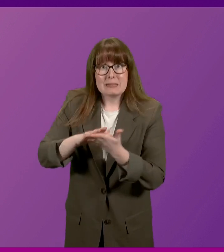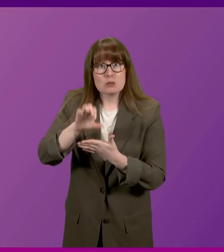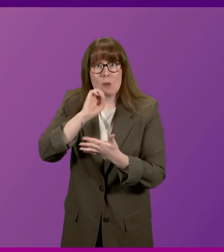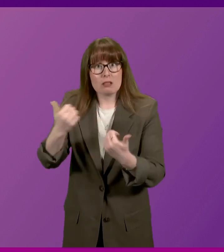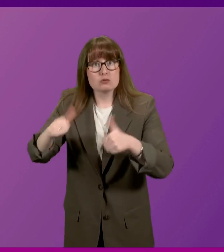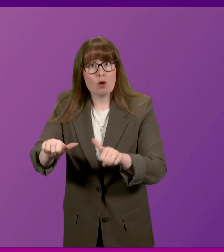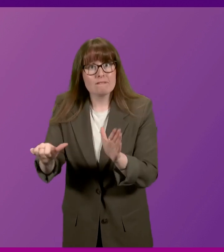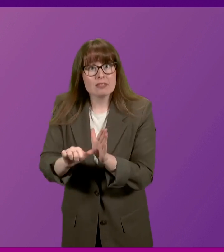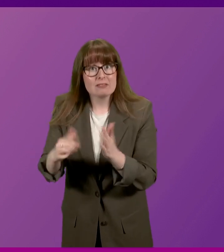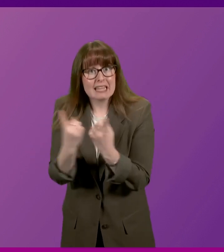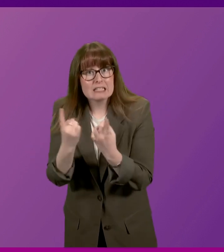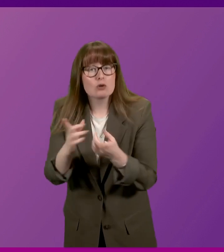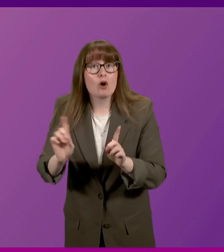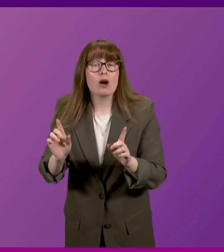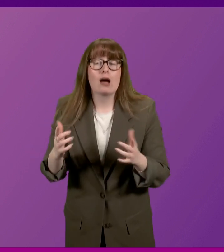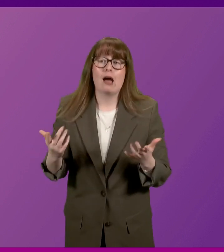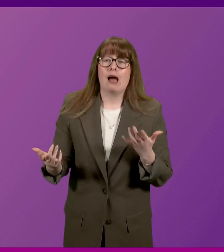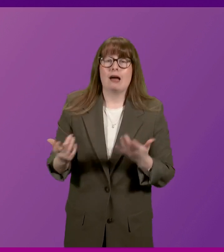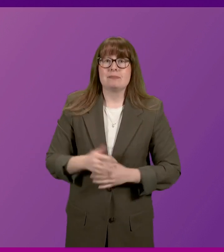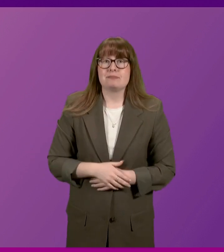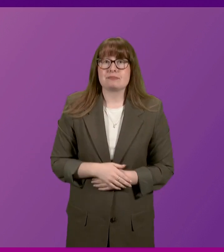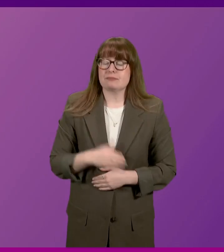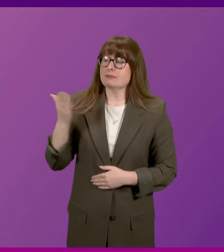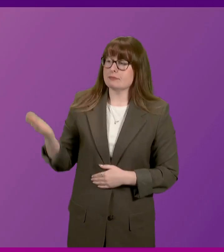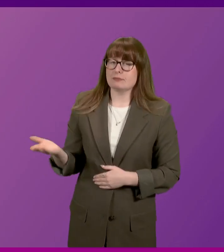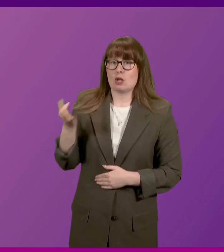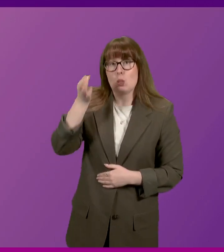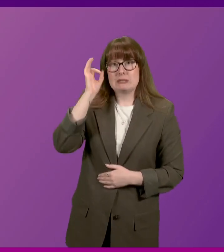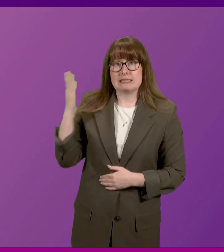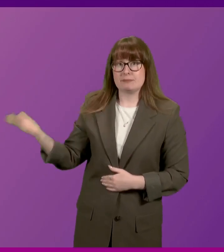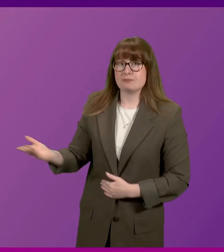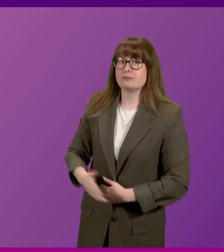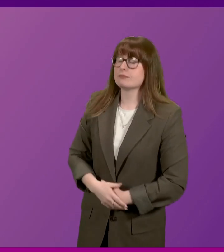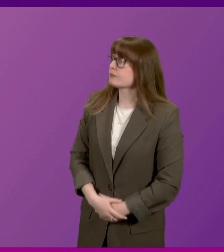Yeah. No question. Okay, Lucy, yeah.